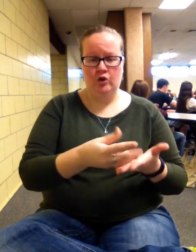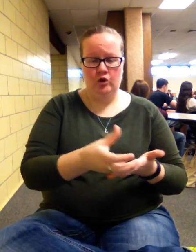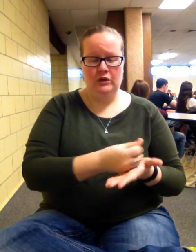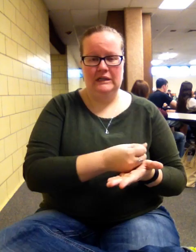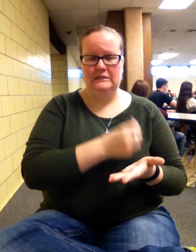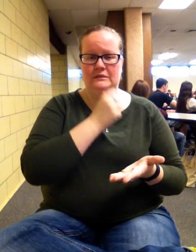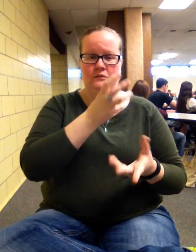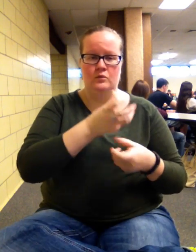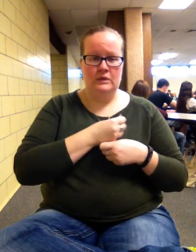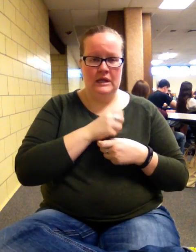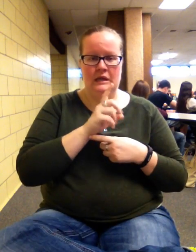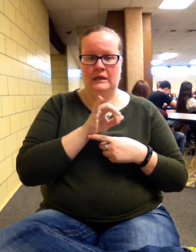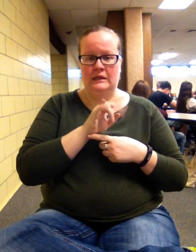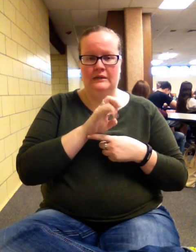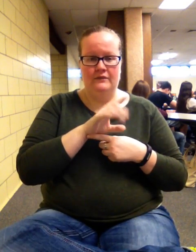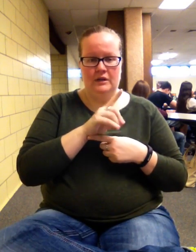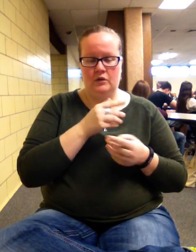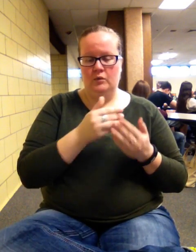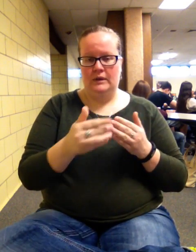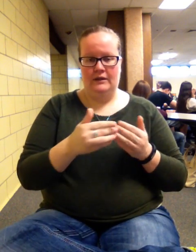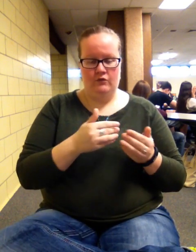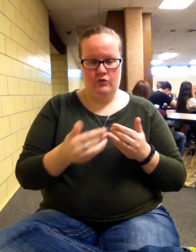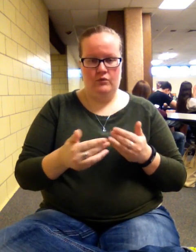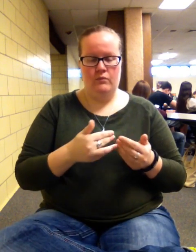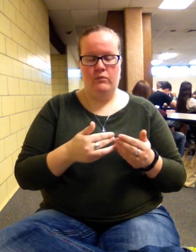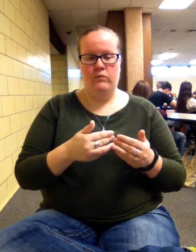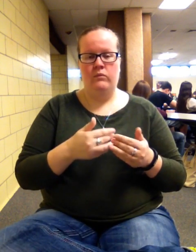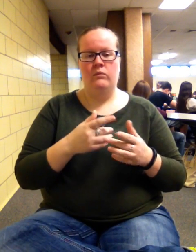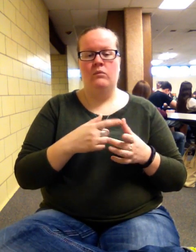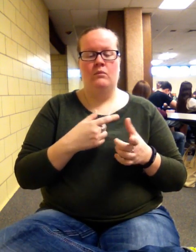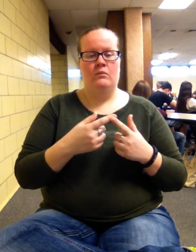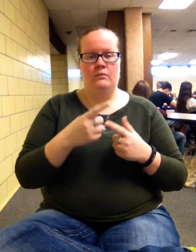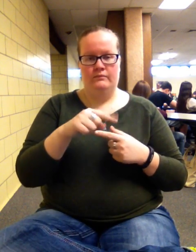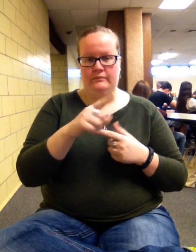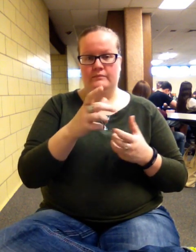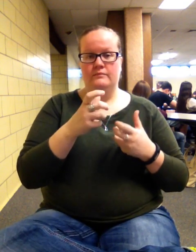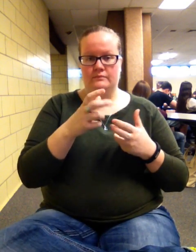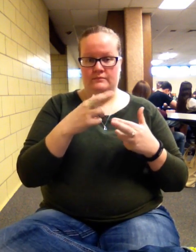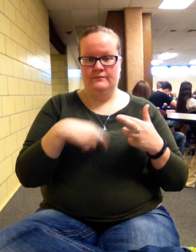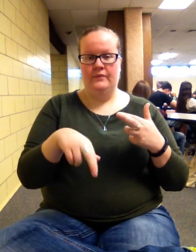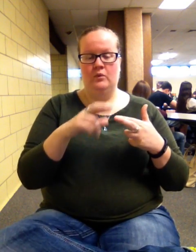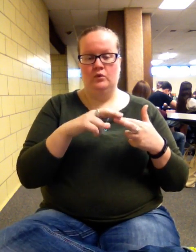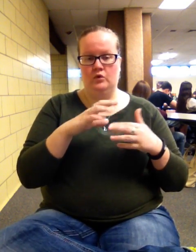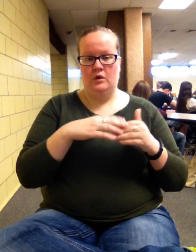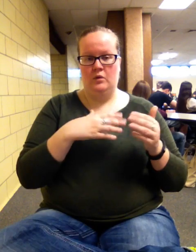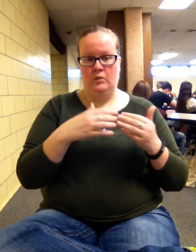don't take out a distribution, however you want to look at it, they want a return on whatever they have in that